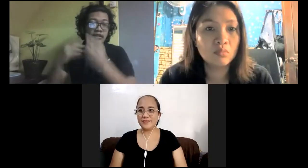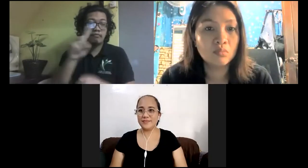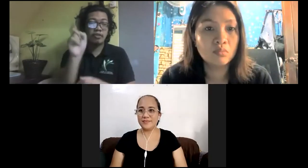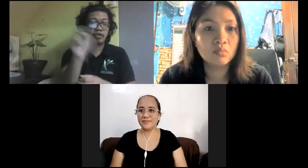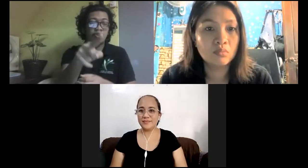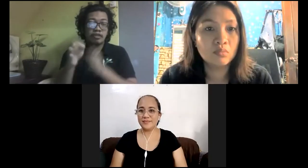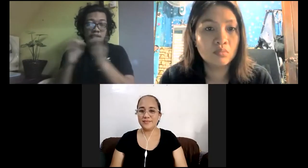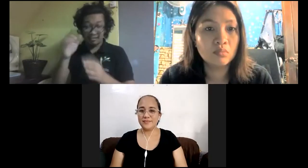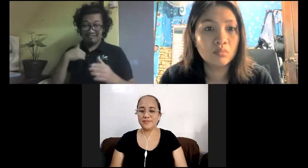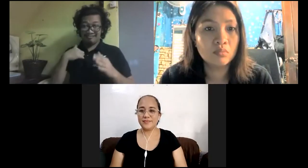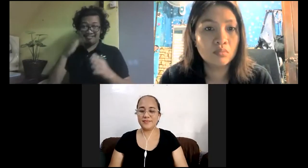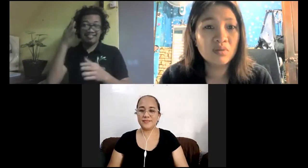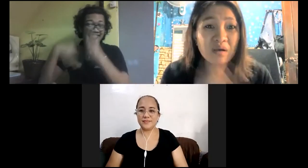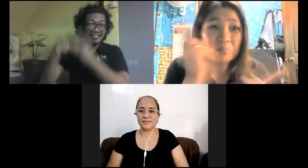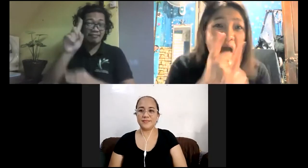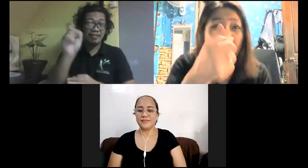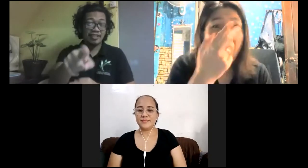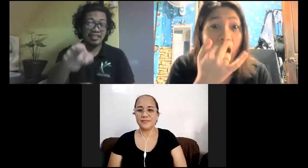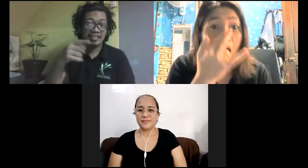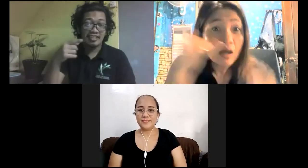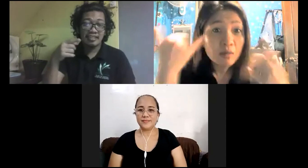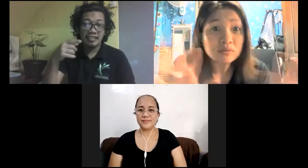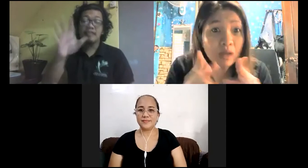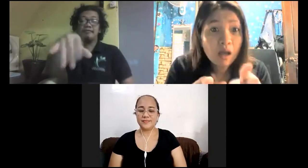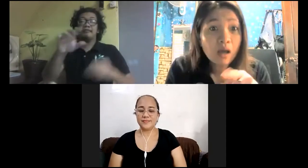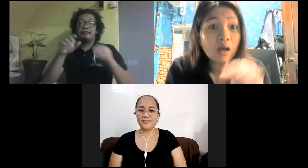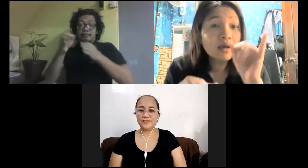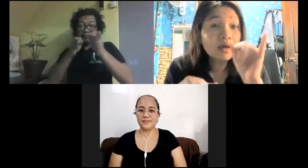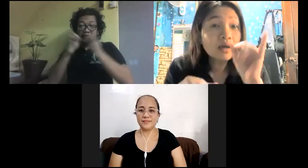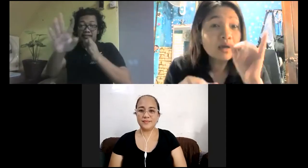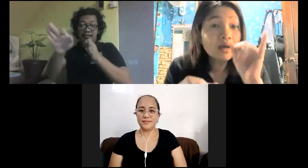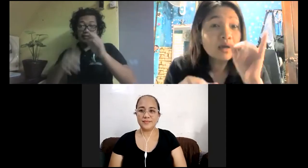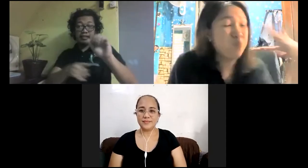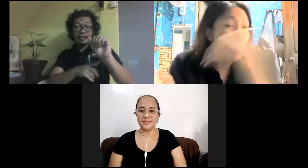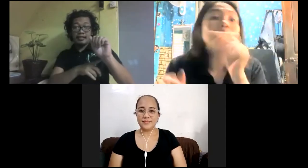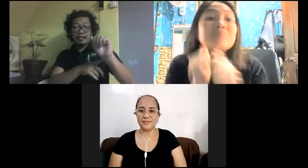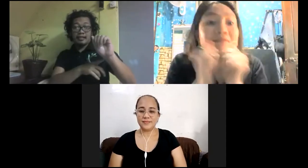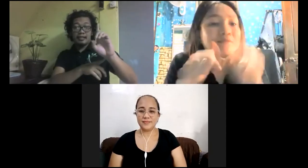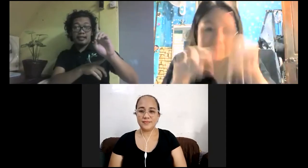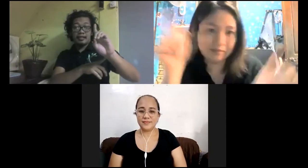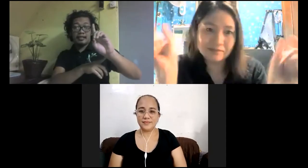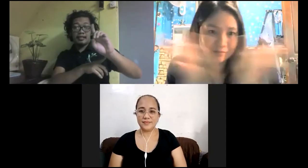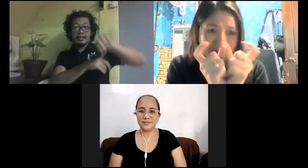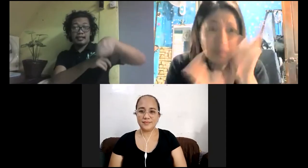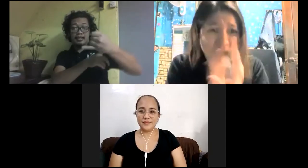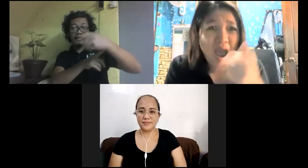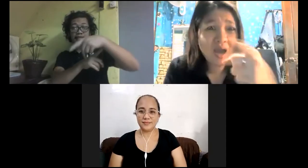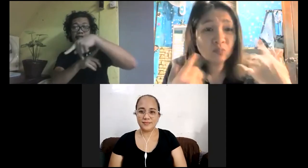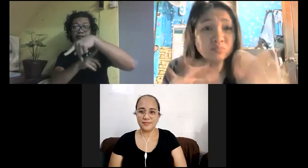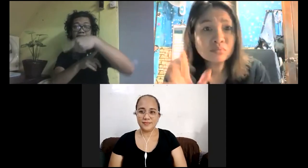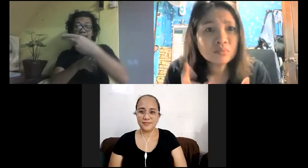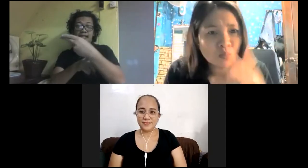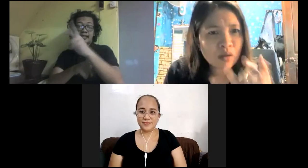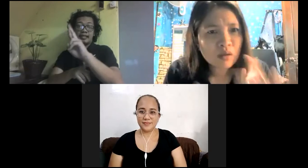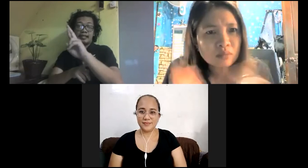So Meng brought up a point. Uh, Maybe Meng should ask the question. No, you ask the question. Okay, I'll ask